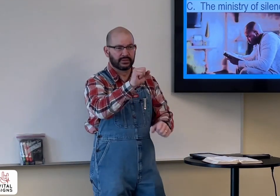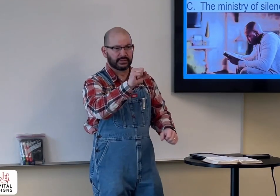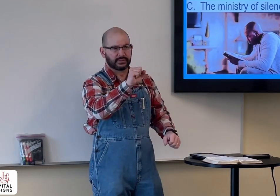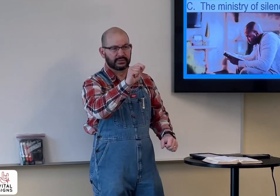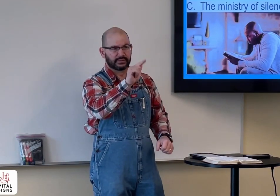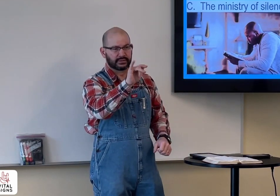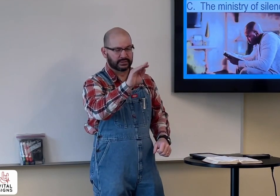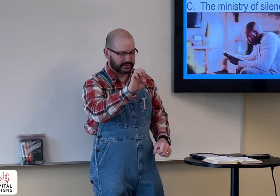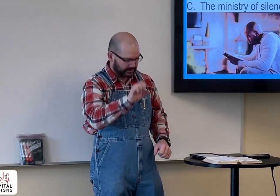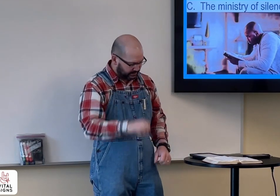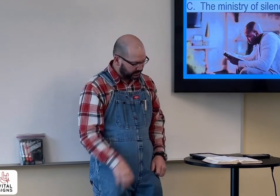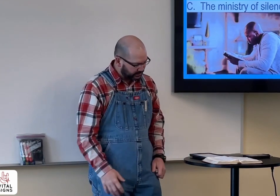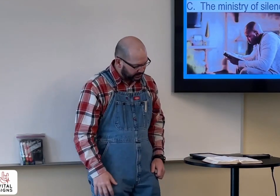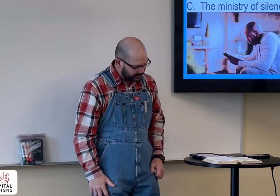Ministry of silence.